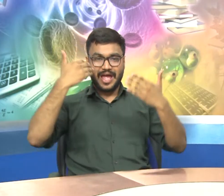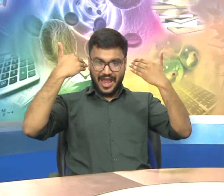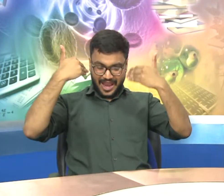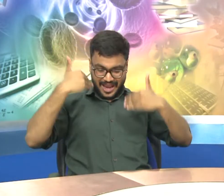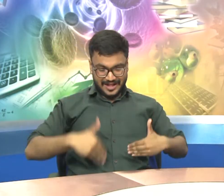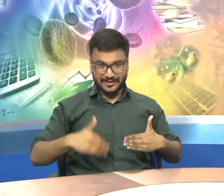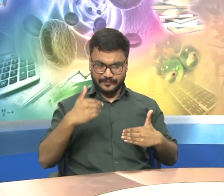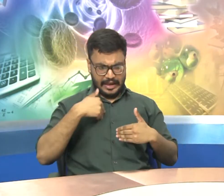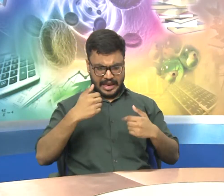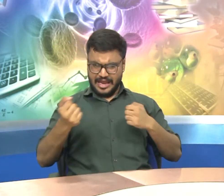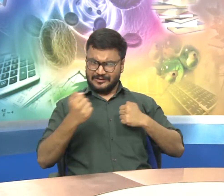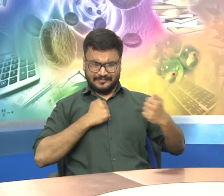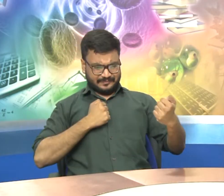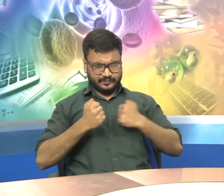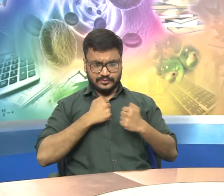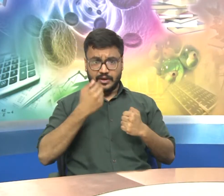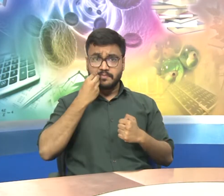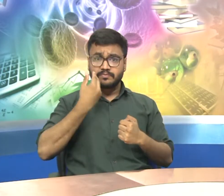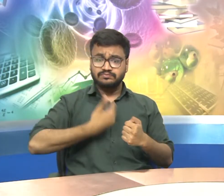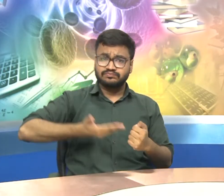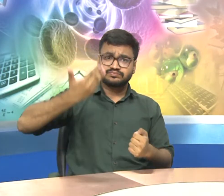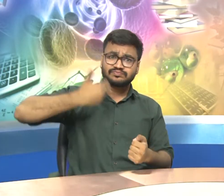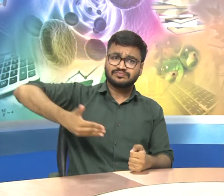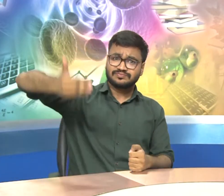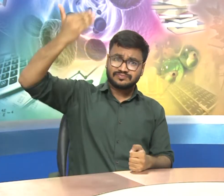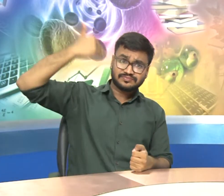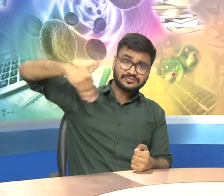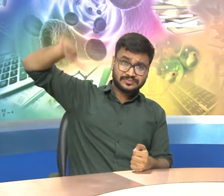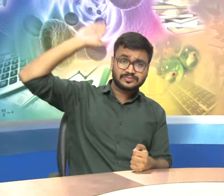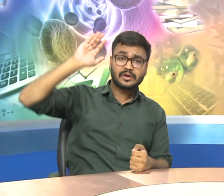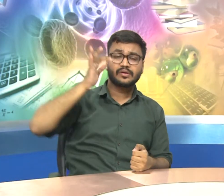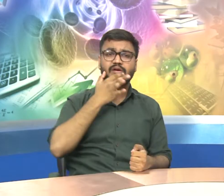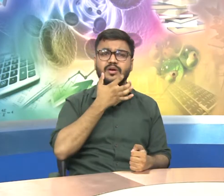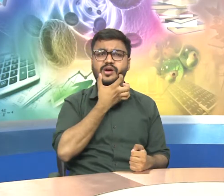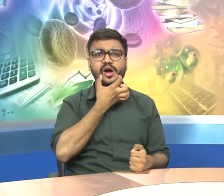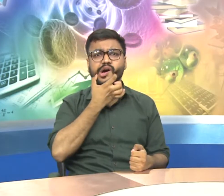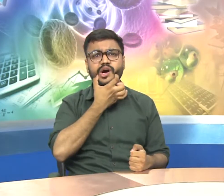and also the early human ancestors.